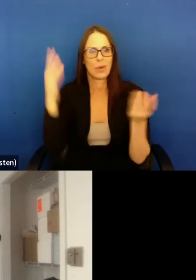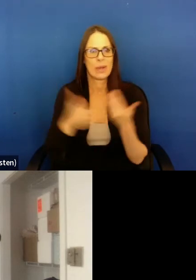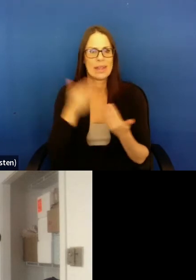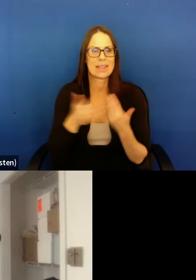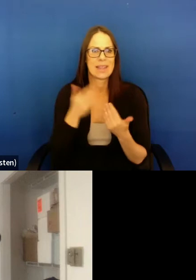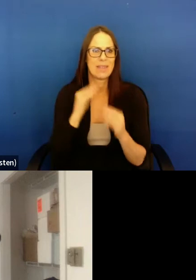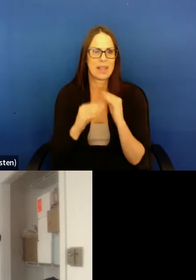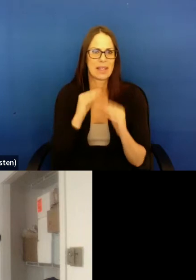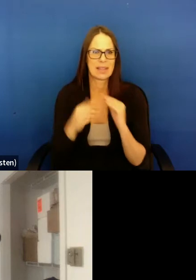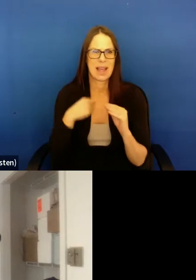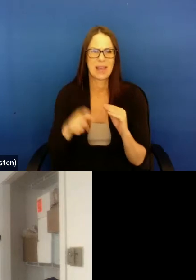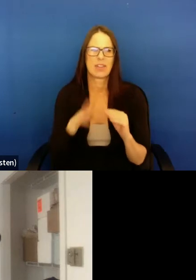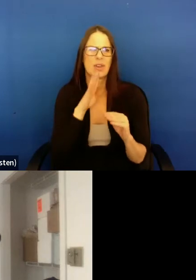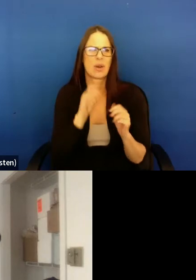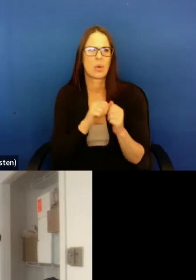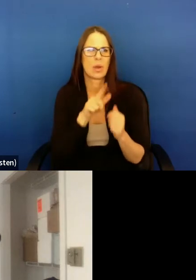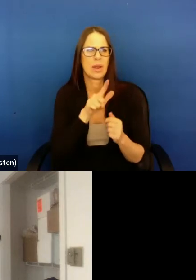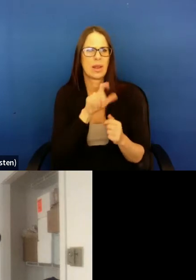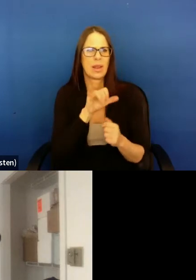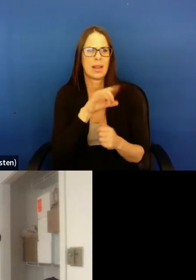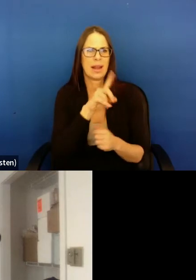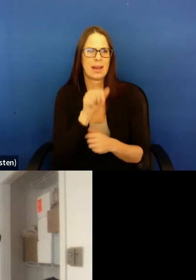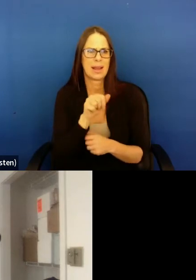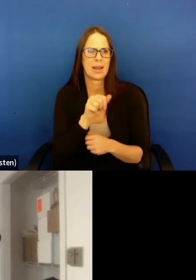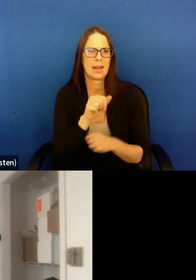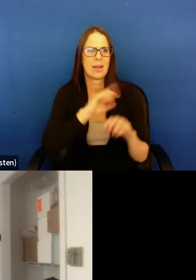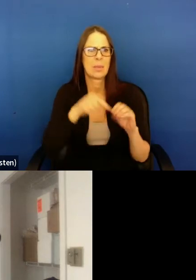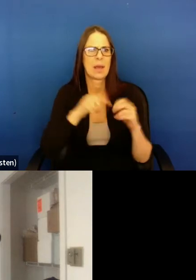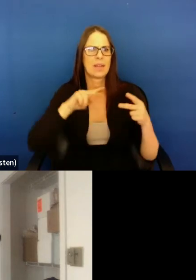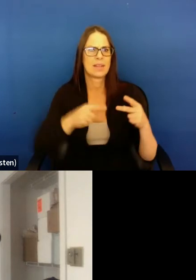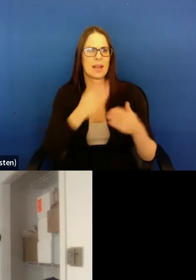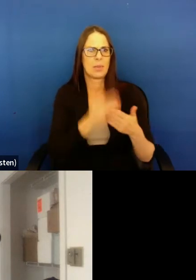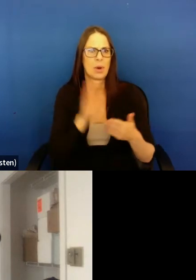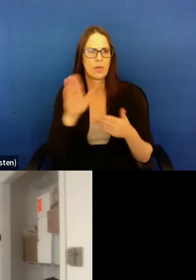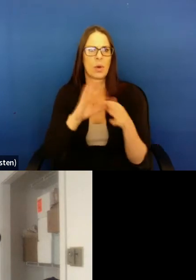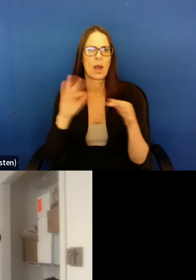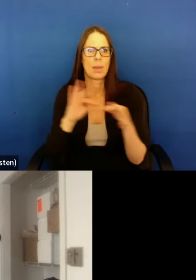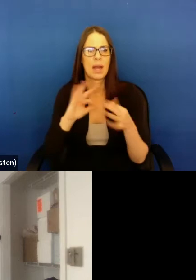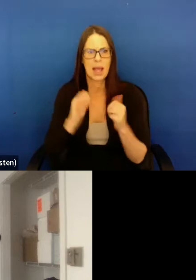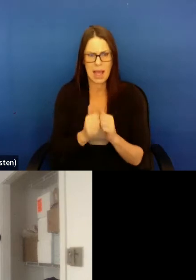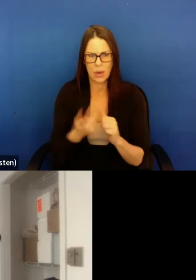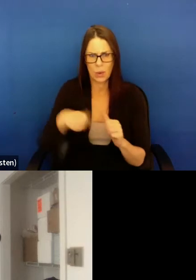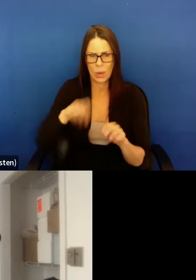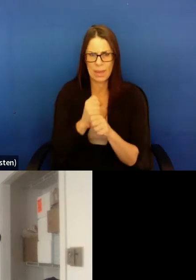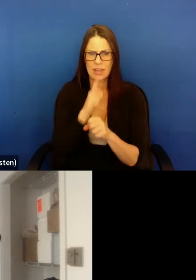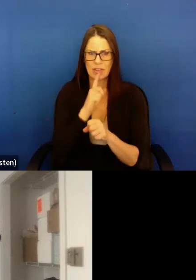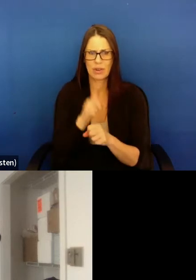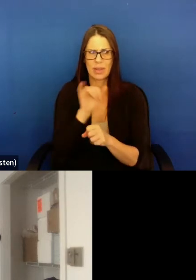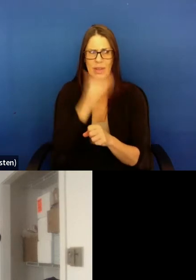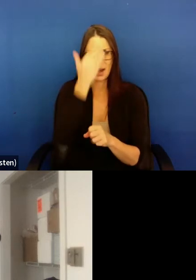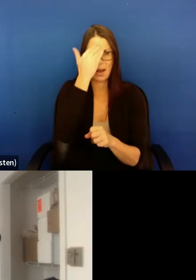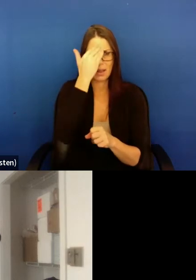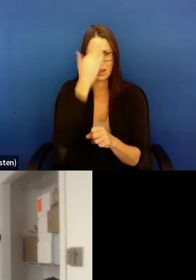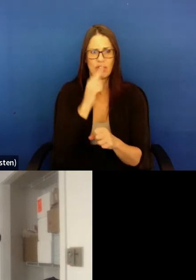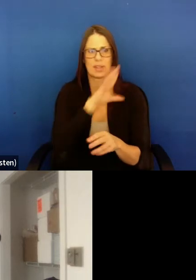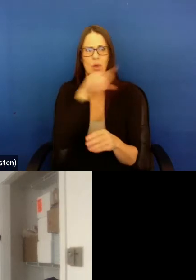I got to talk to Lydia about the second part of that comment, which is how do we make sure that knowledge gets incorporated into our